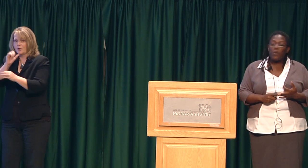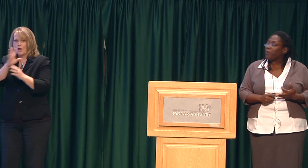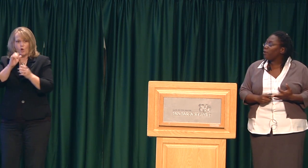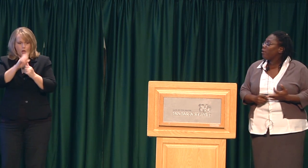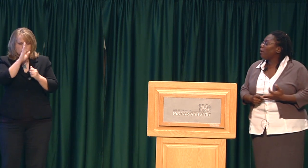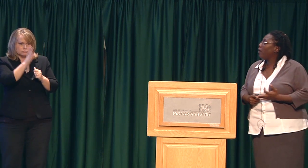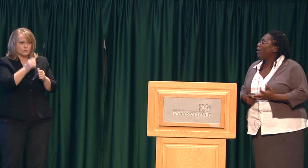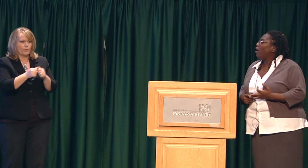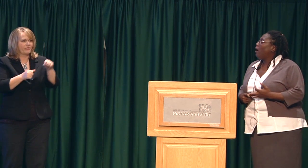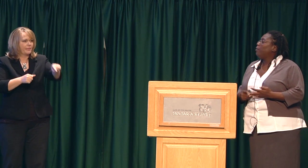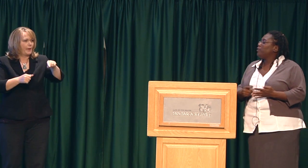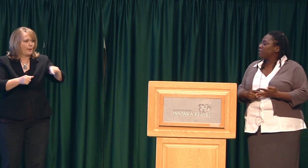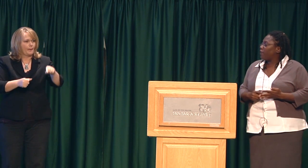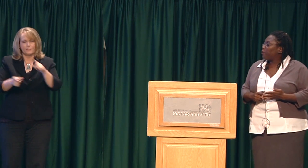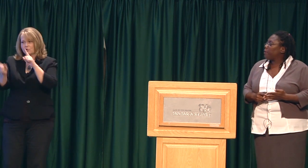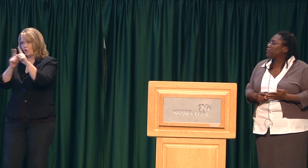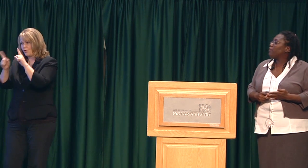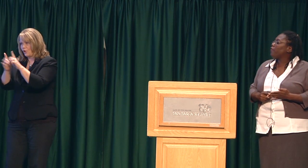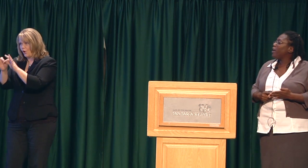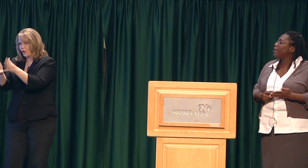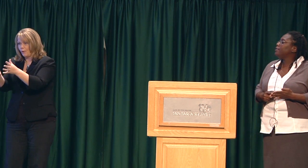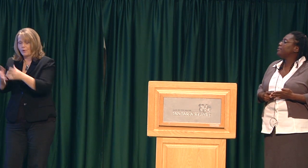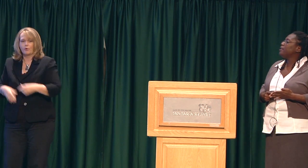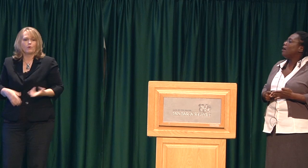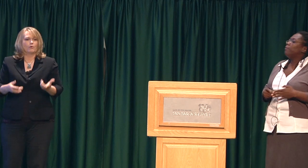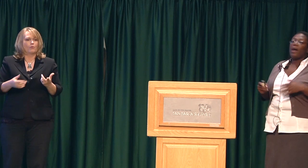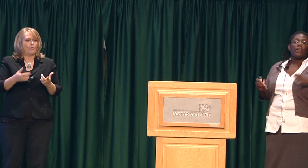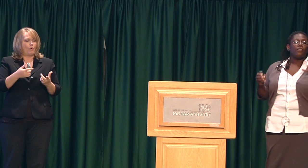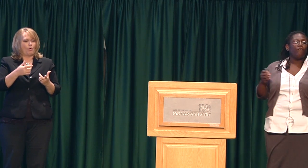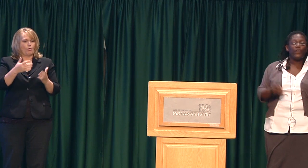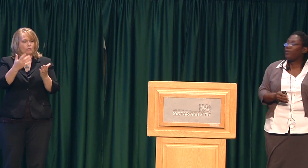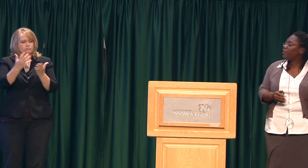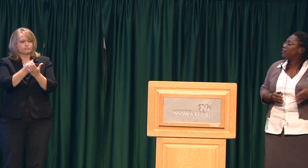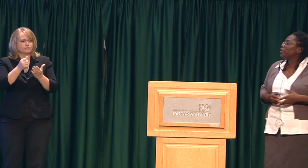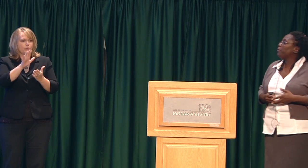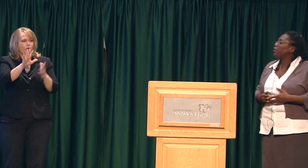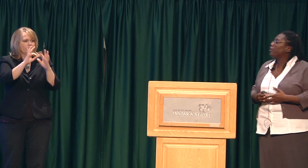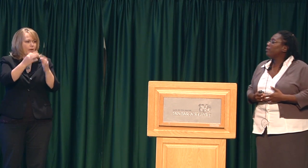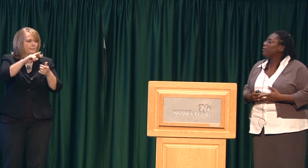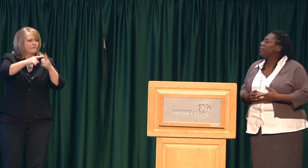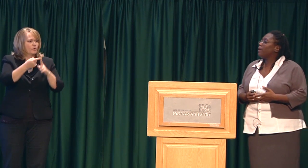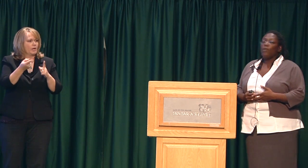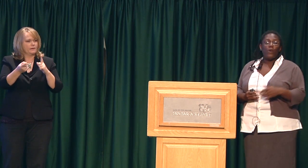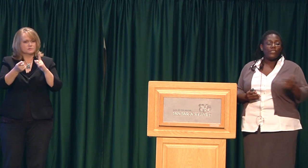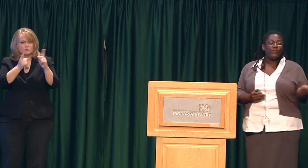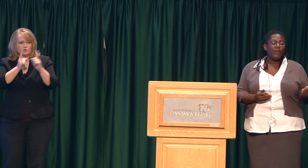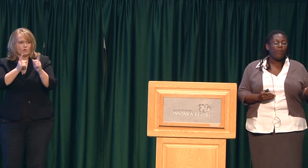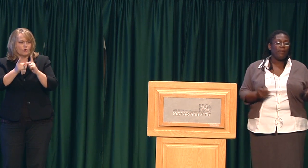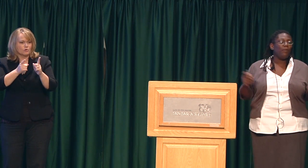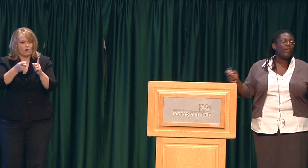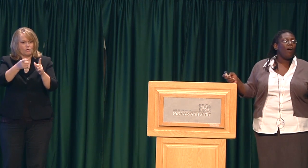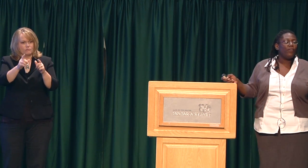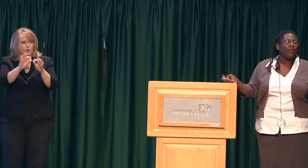the interpreter, using family members and friends, blocking the view of the interpreter, rushing through